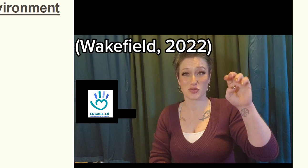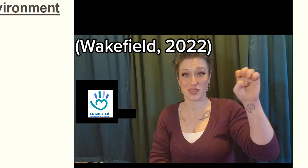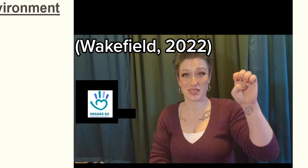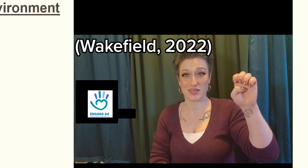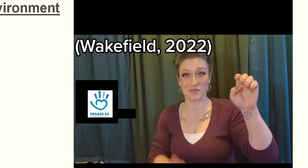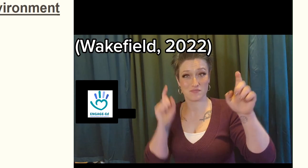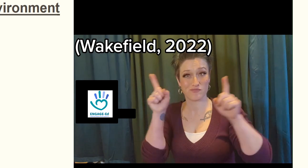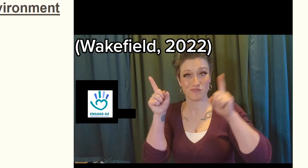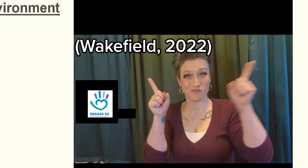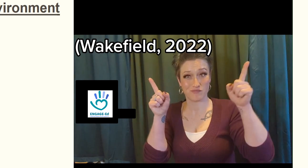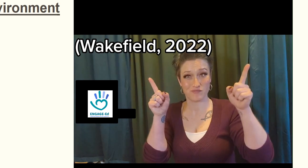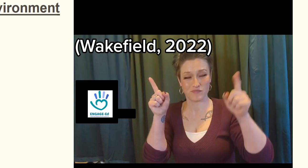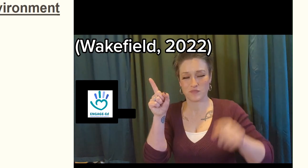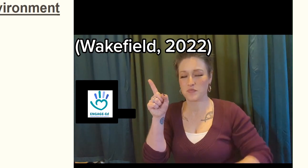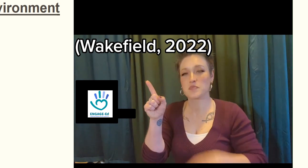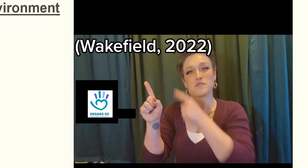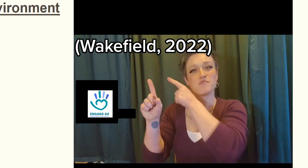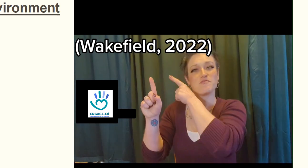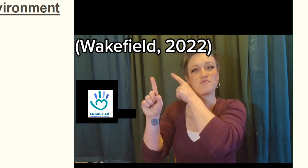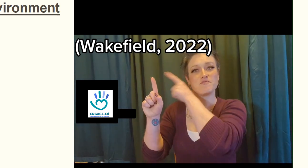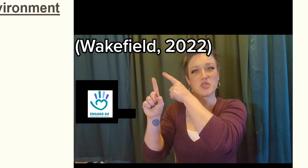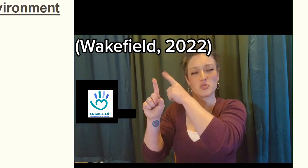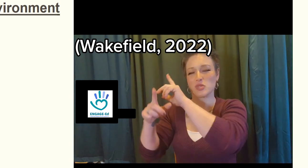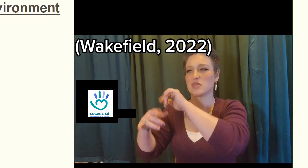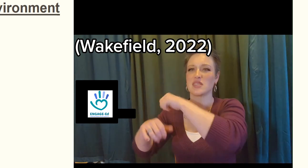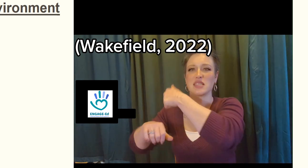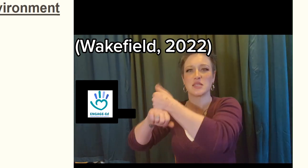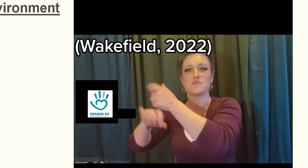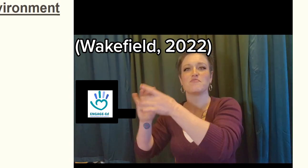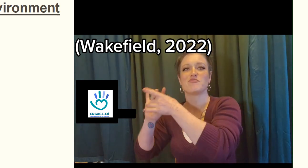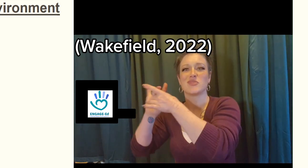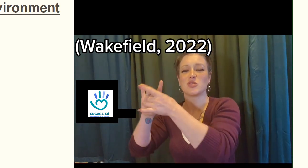Two different kinds of LRE.